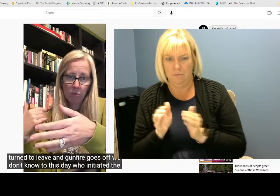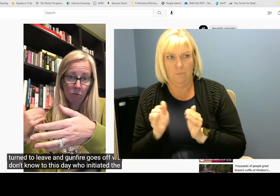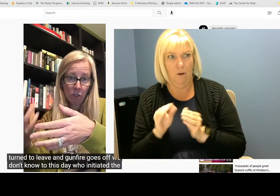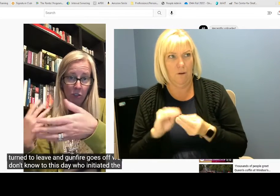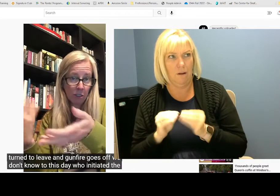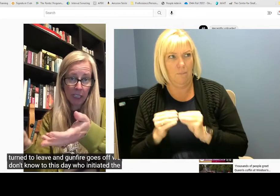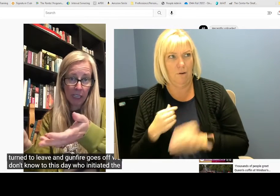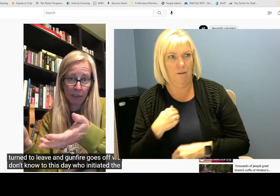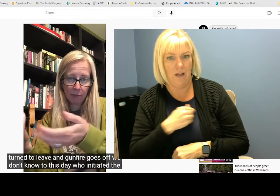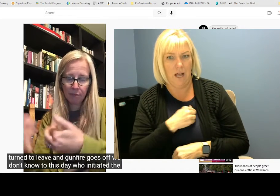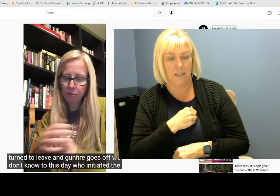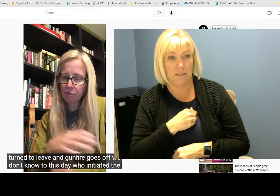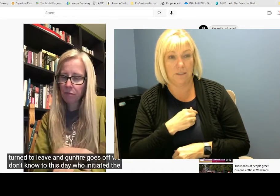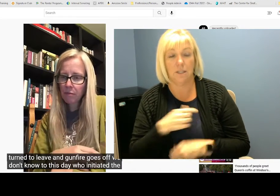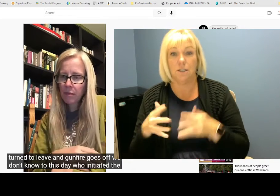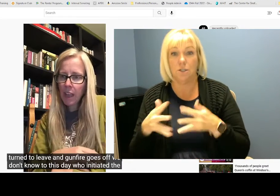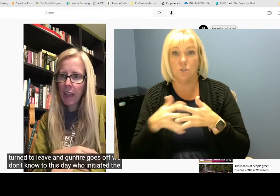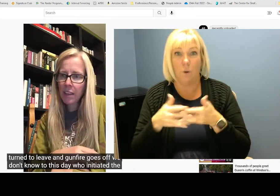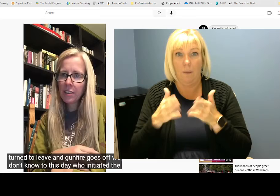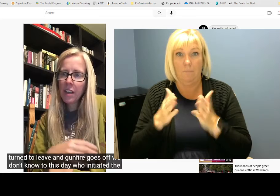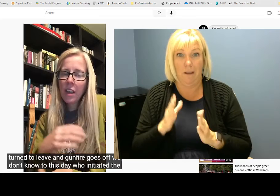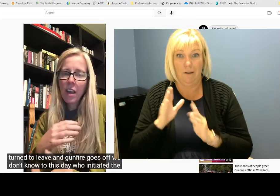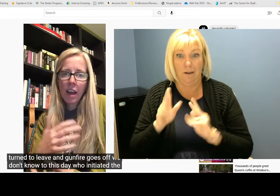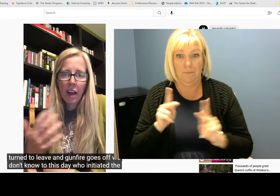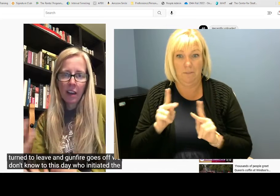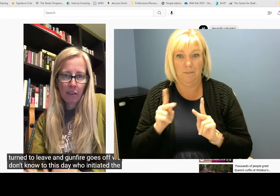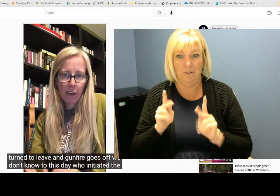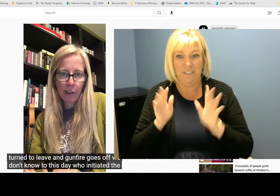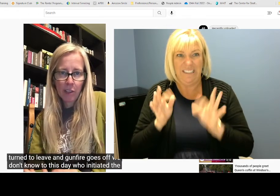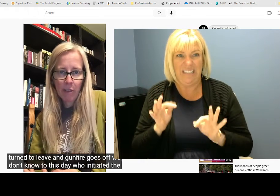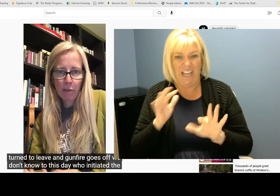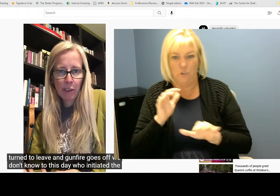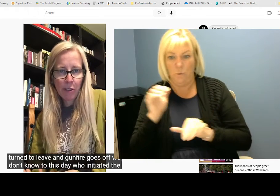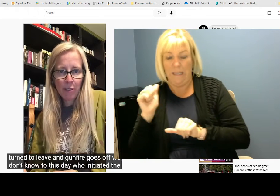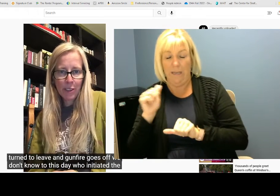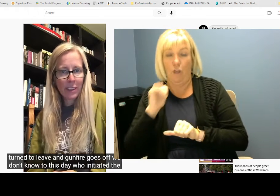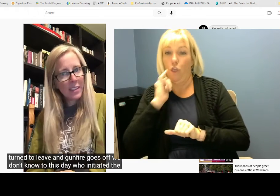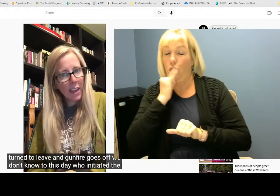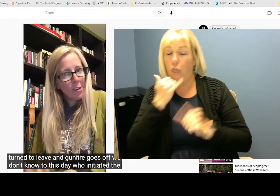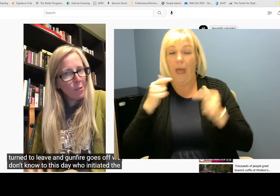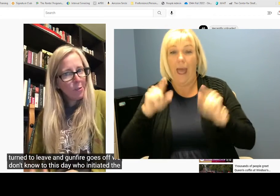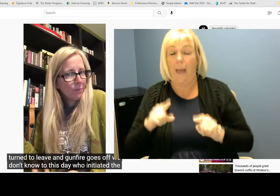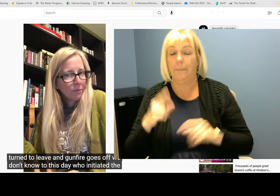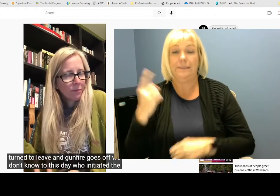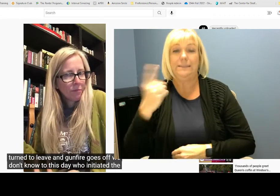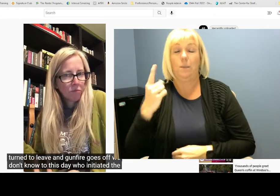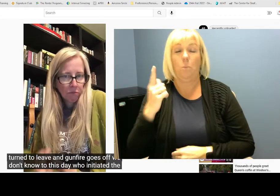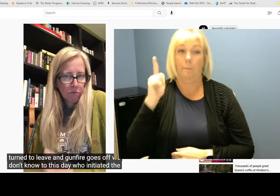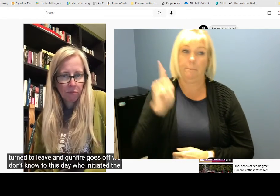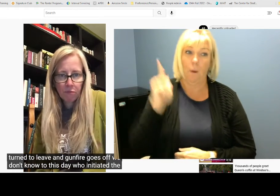colonists turned to leave, and gunfire goes off. We don't know to this day who